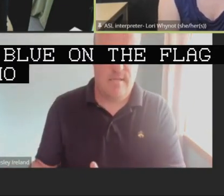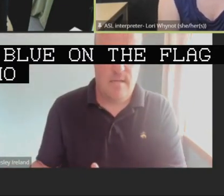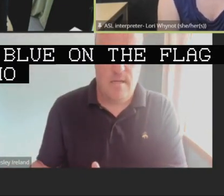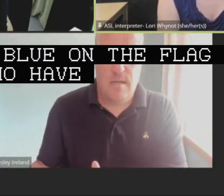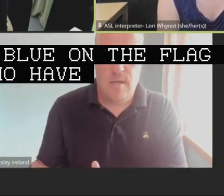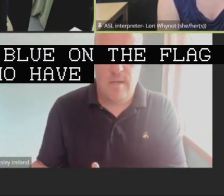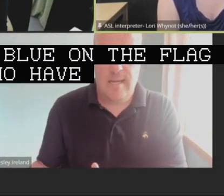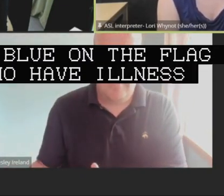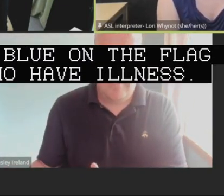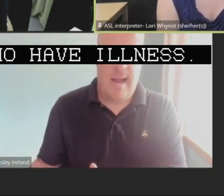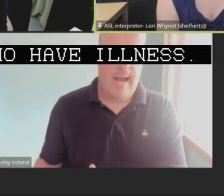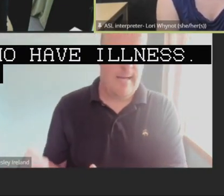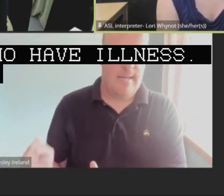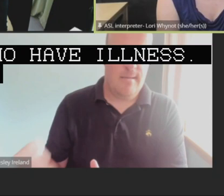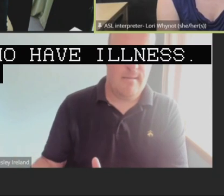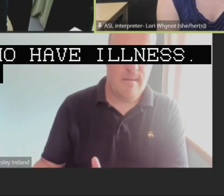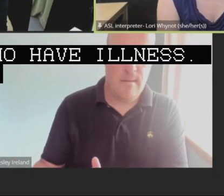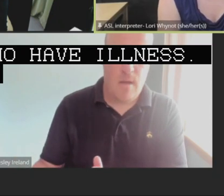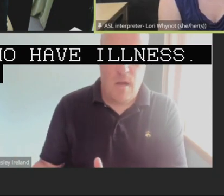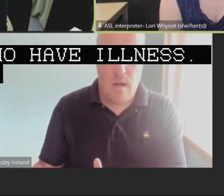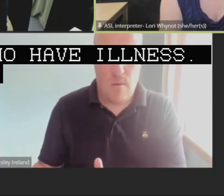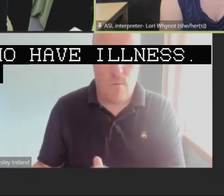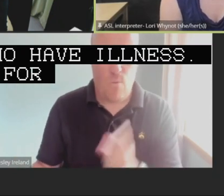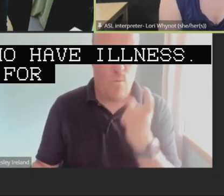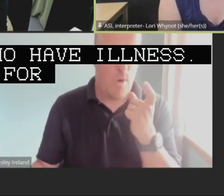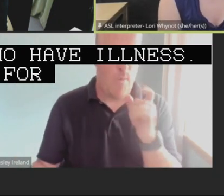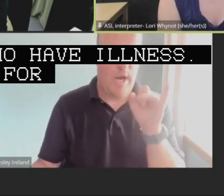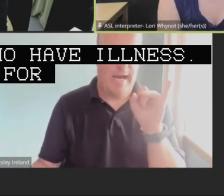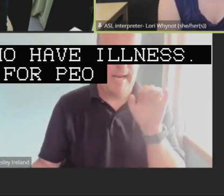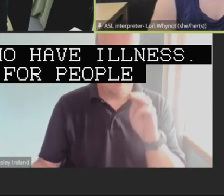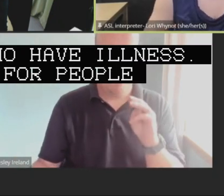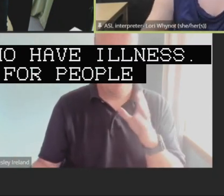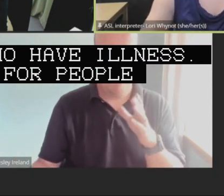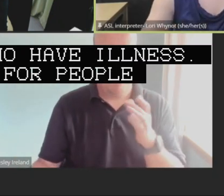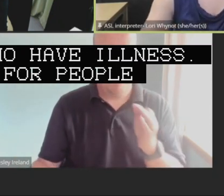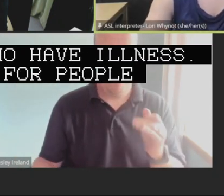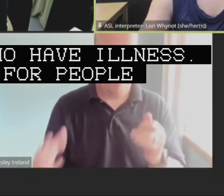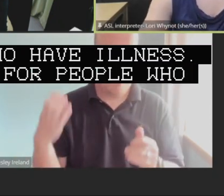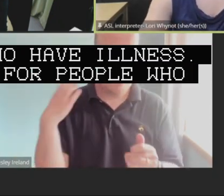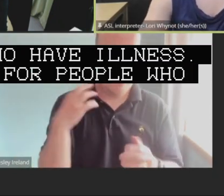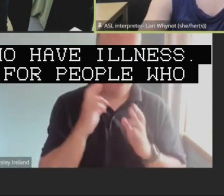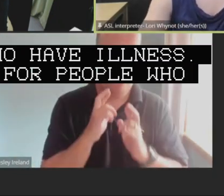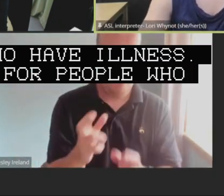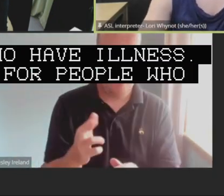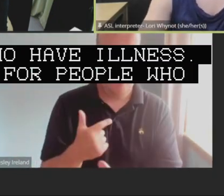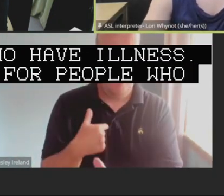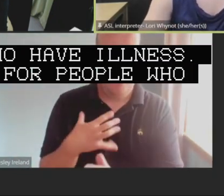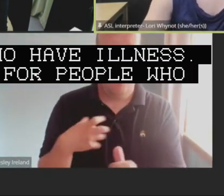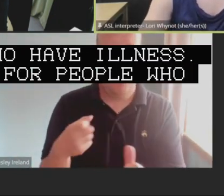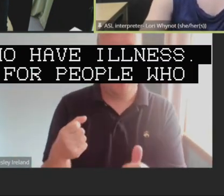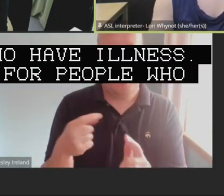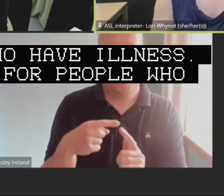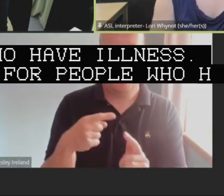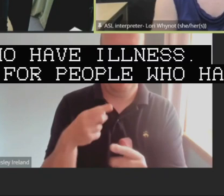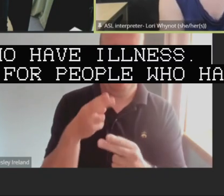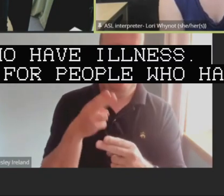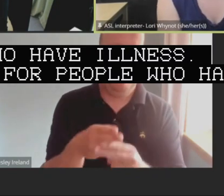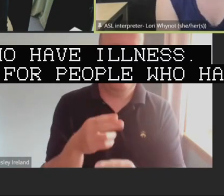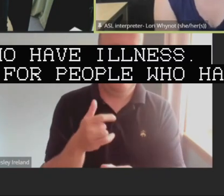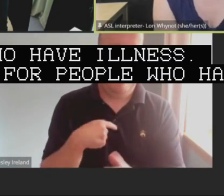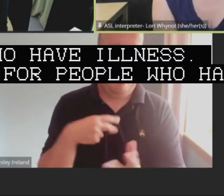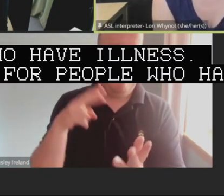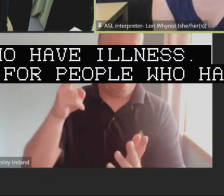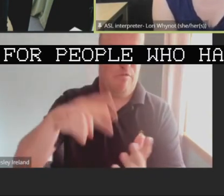people, represents people who have a sensory perception disability. Okay. And so one